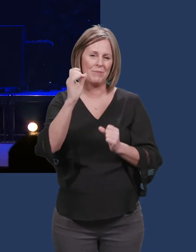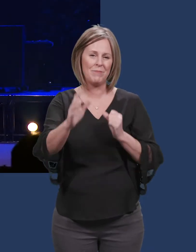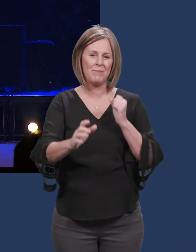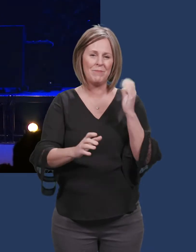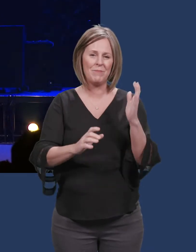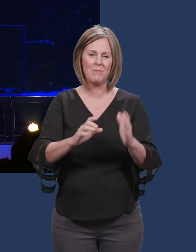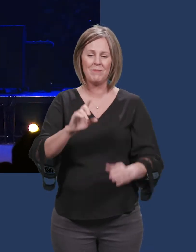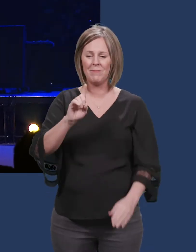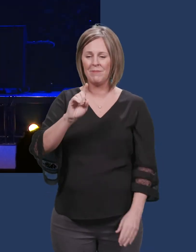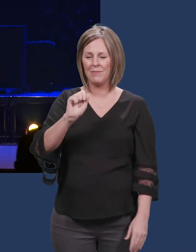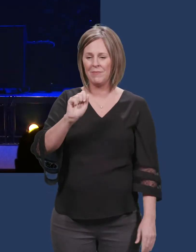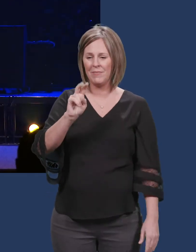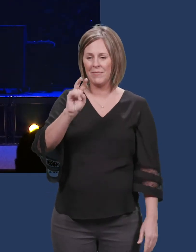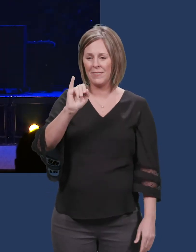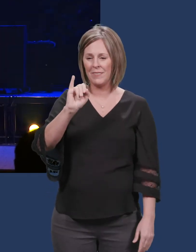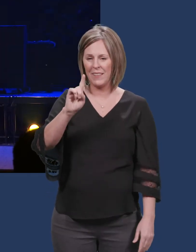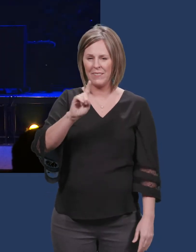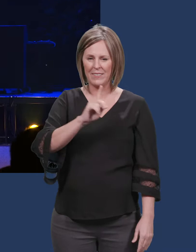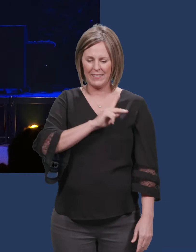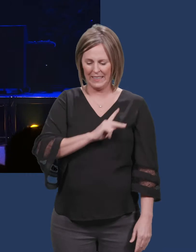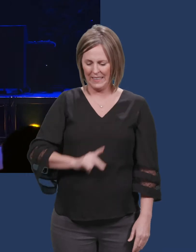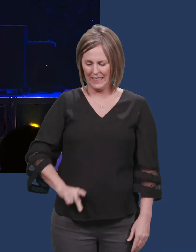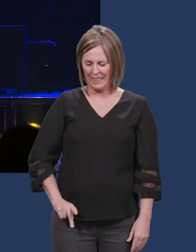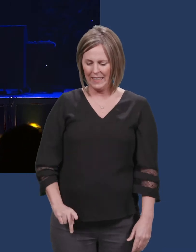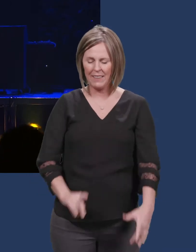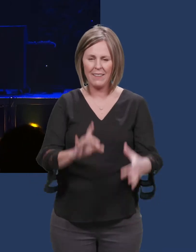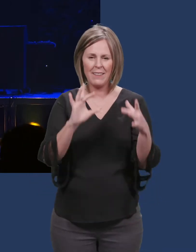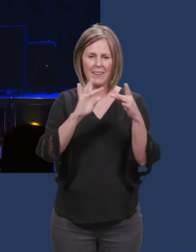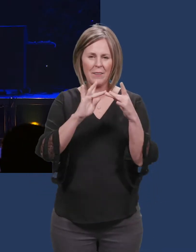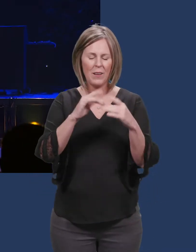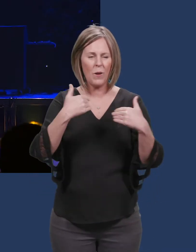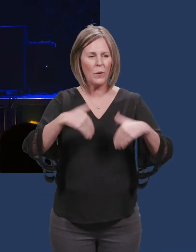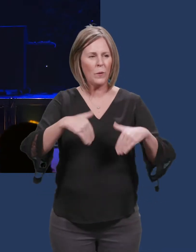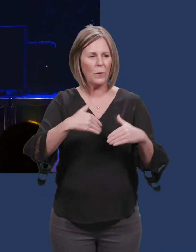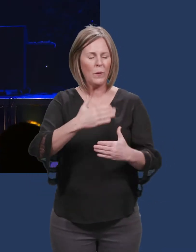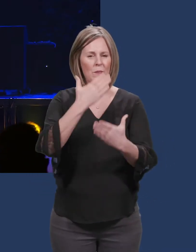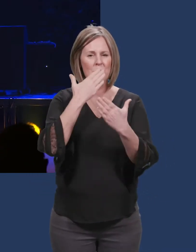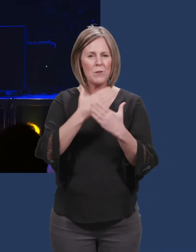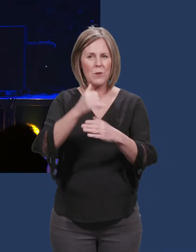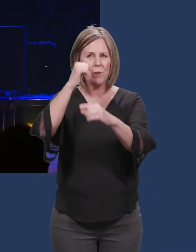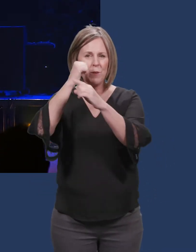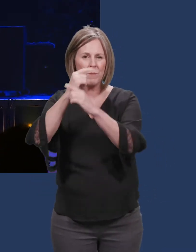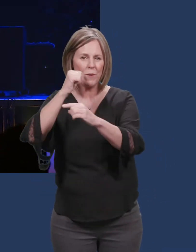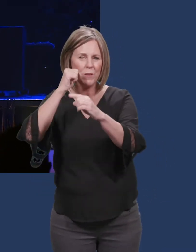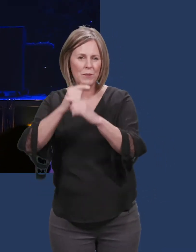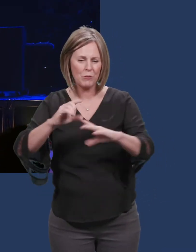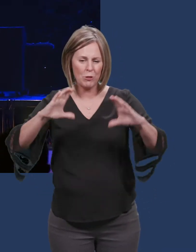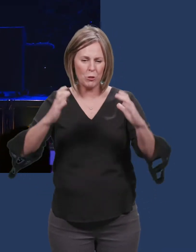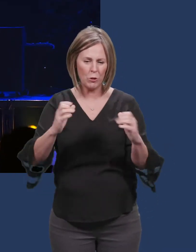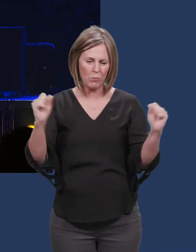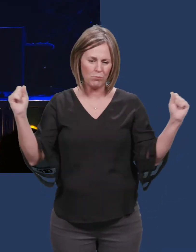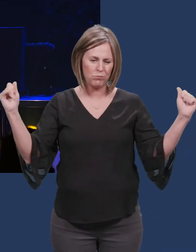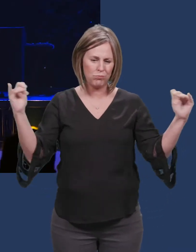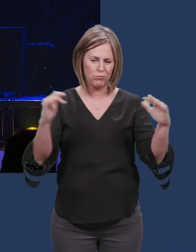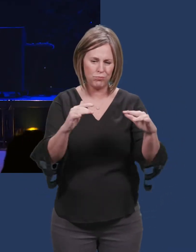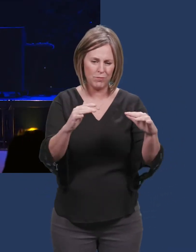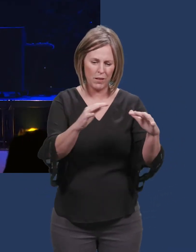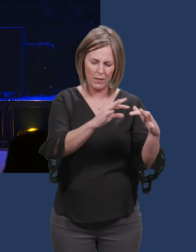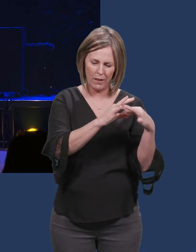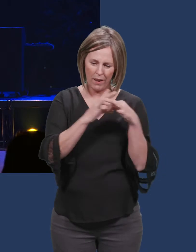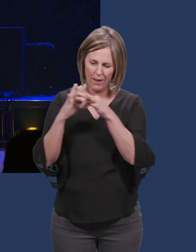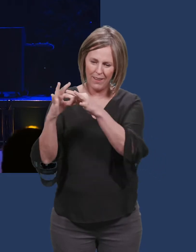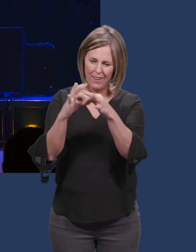Psalmist David says, "Oh, how good it is when brothers and sisters dwell together in unity. For there the